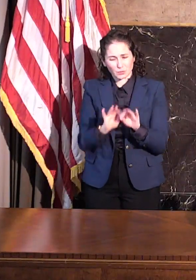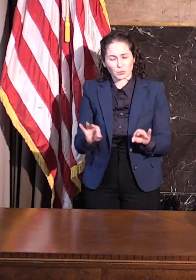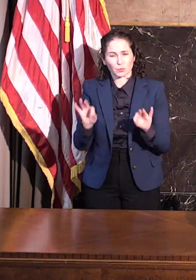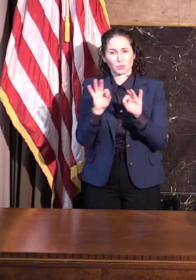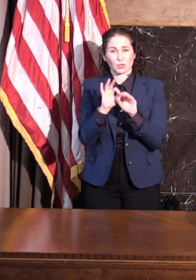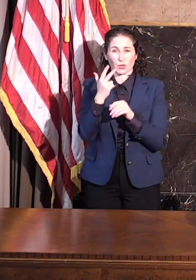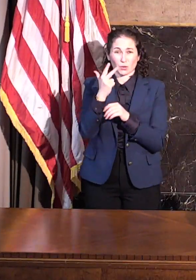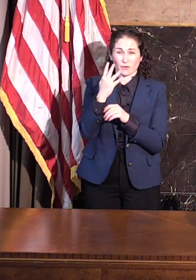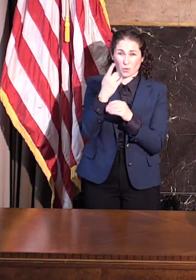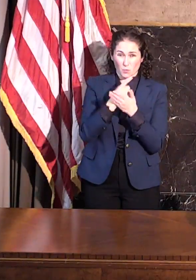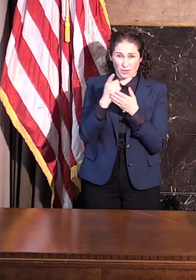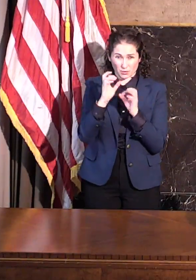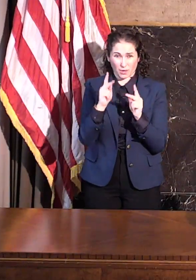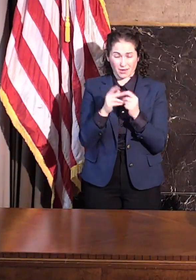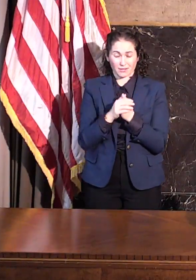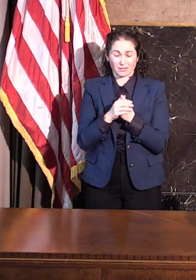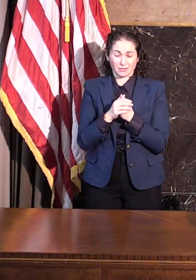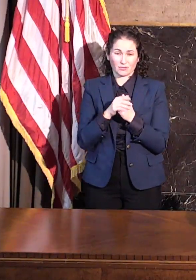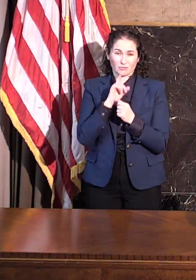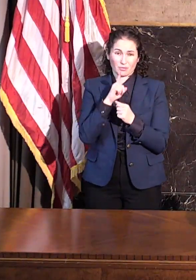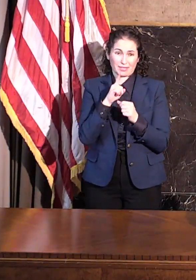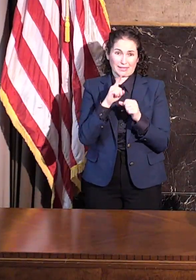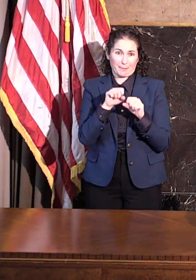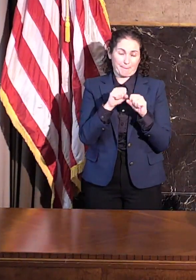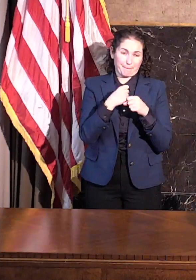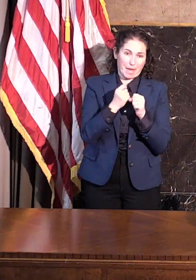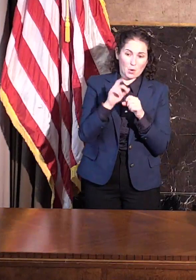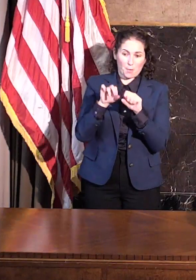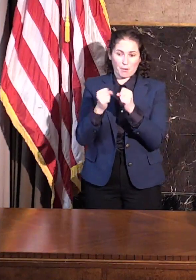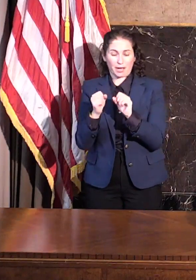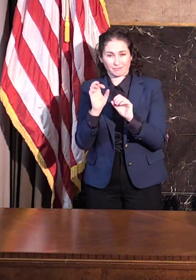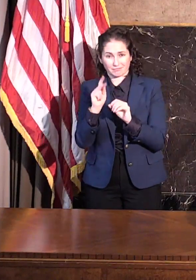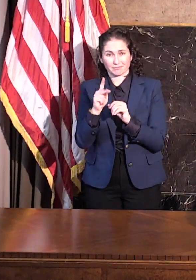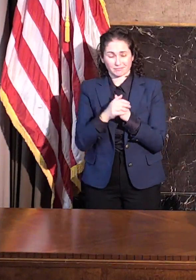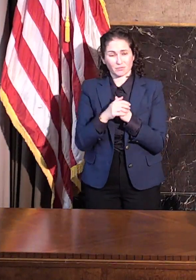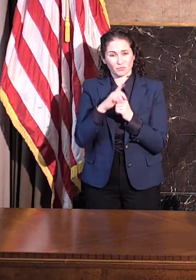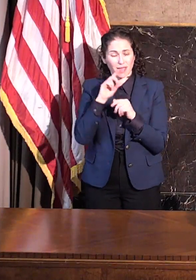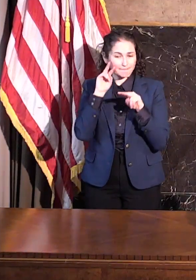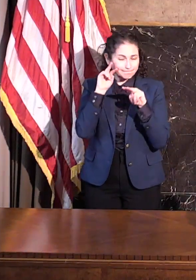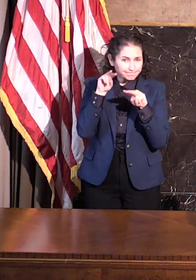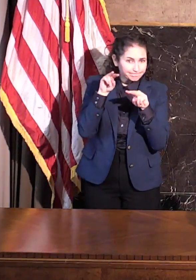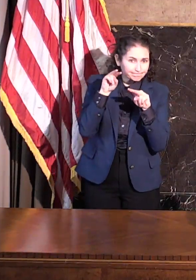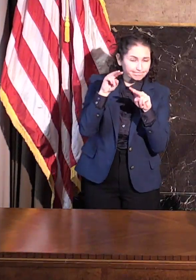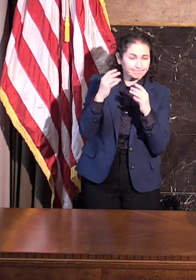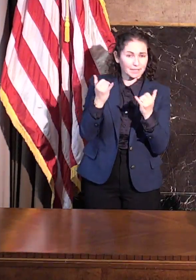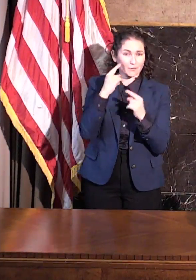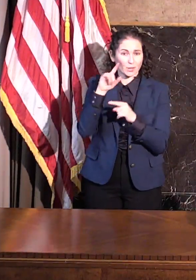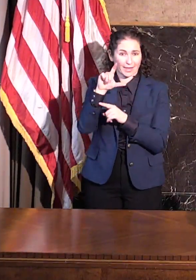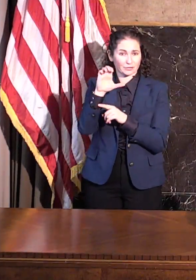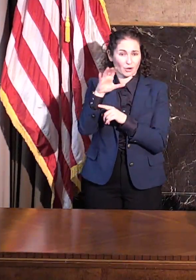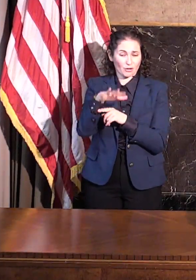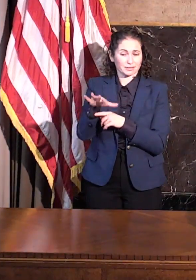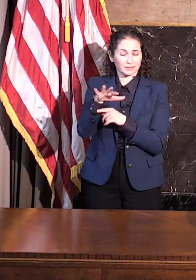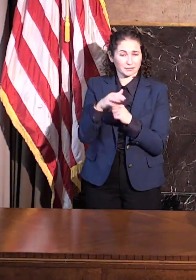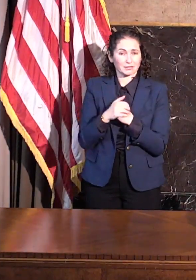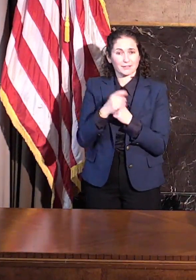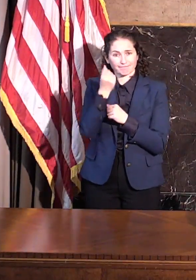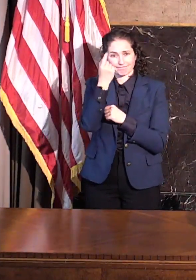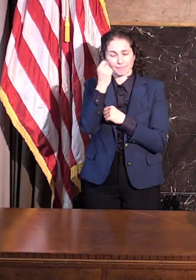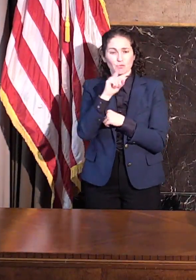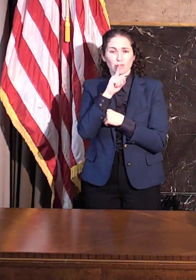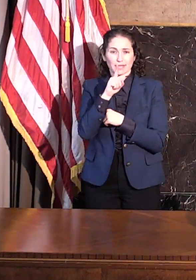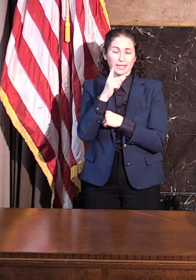coverage out there before these variants really spread further, I got to encourage people, particularly in the Lake Charles area, just hold on a